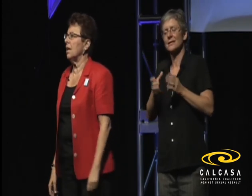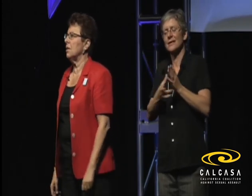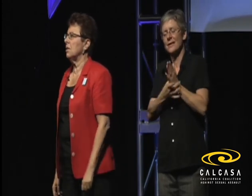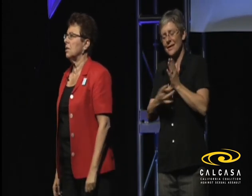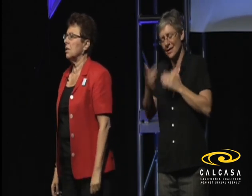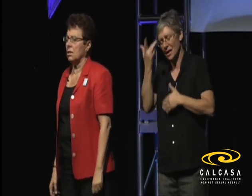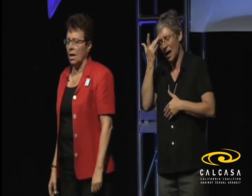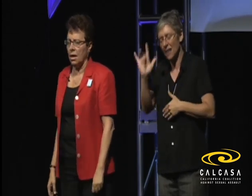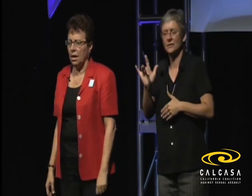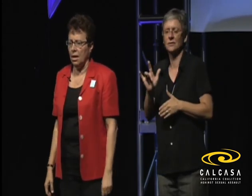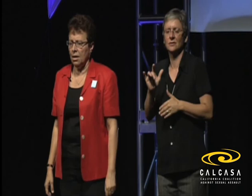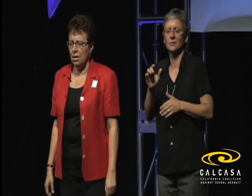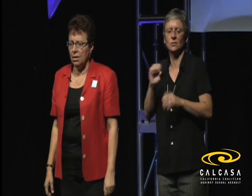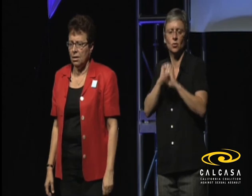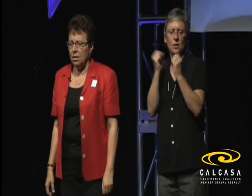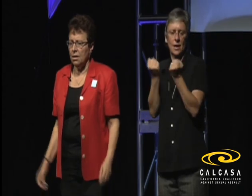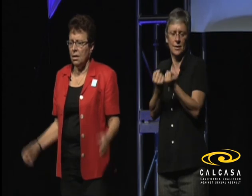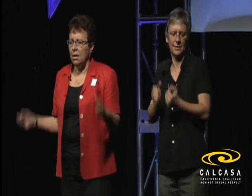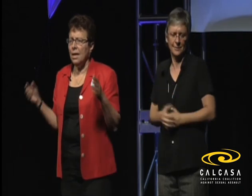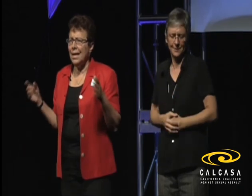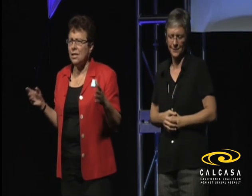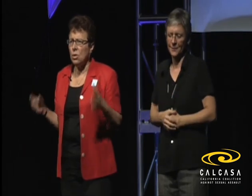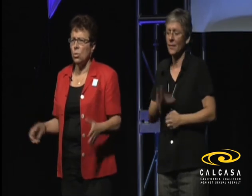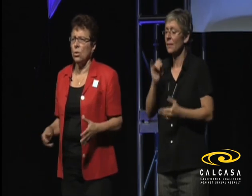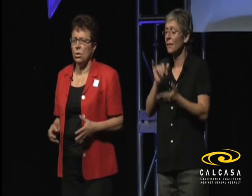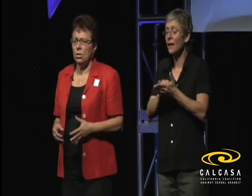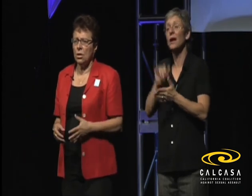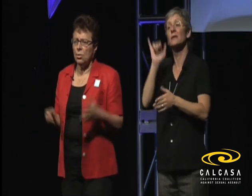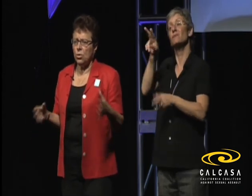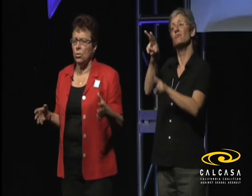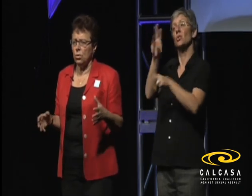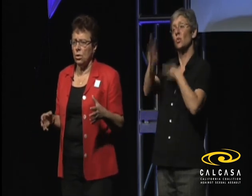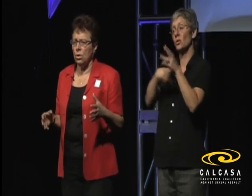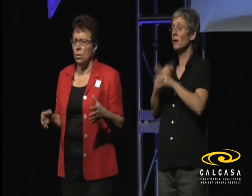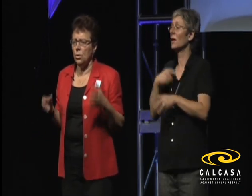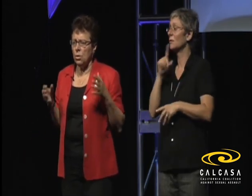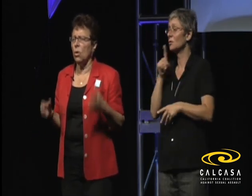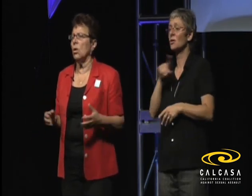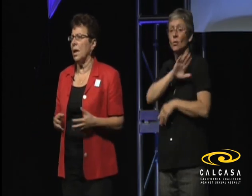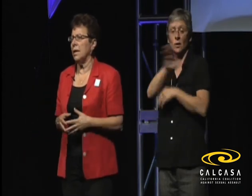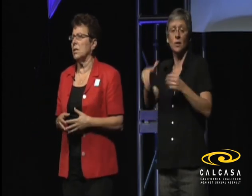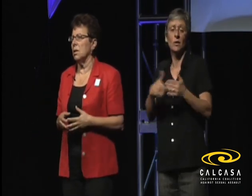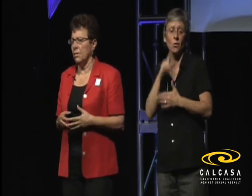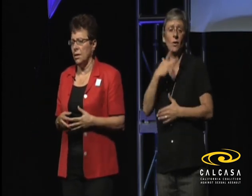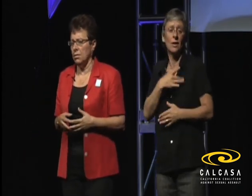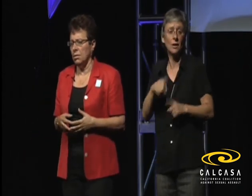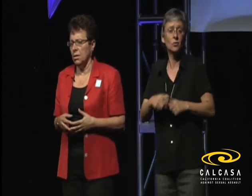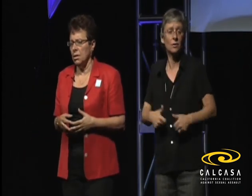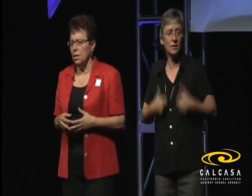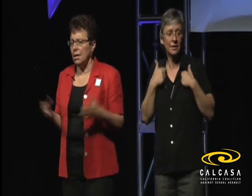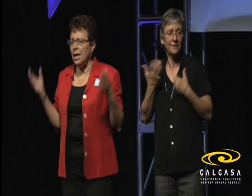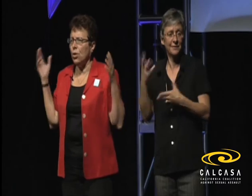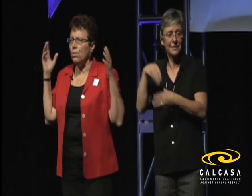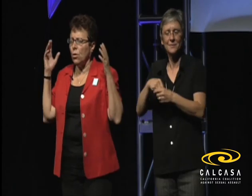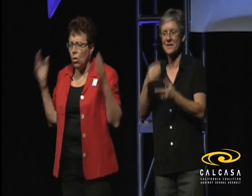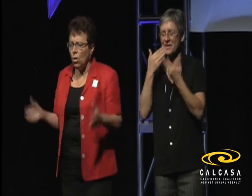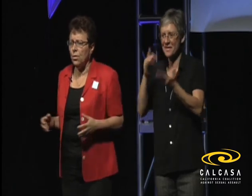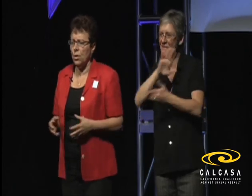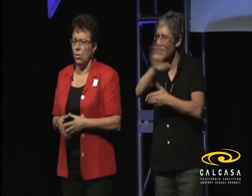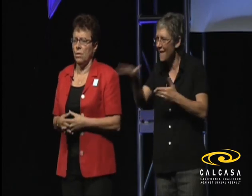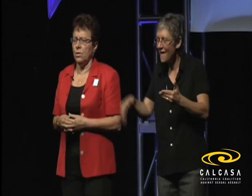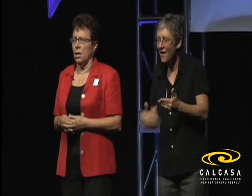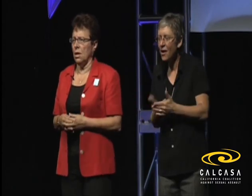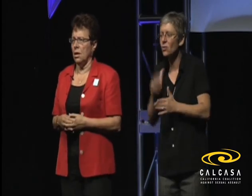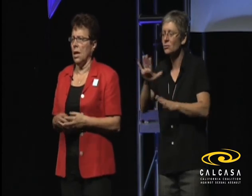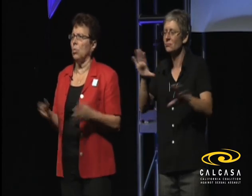and talented society. And that's a world I'm sure we would all like to live in. Thank you for all